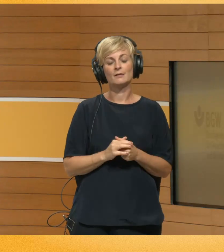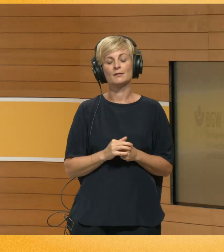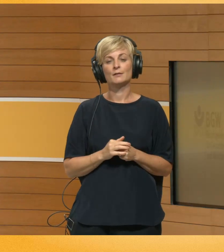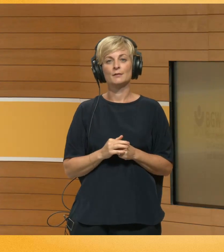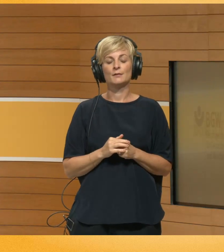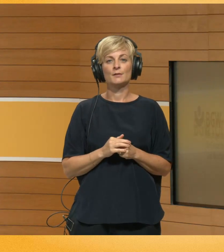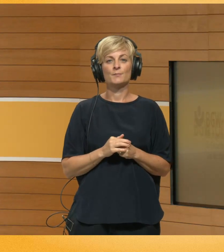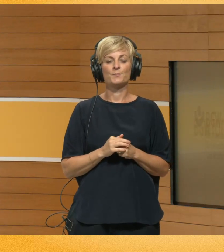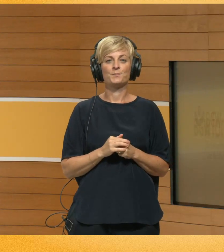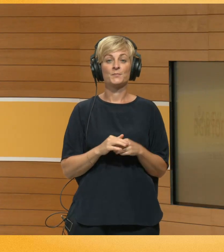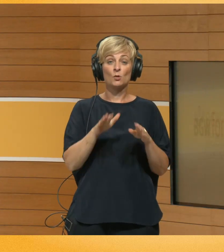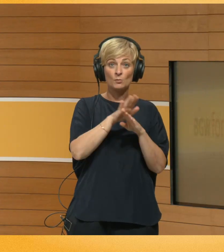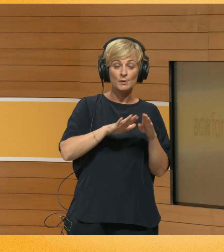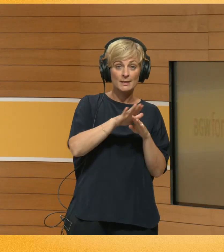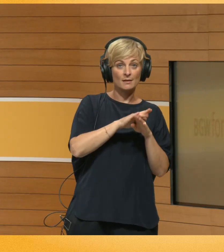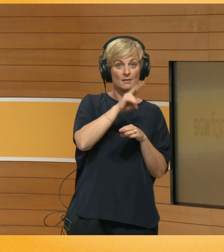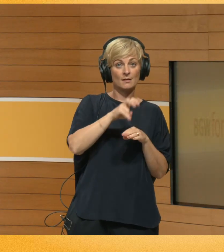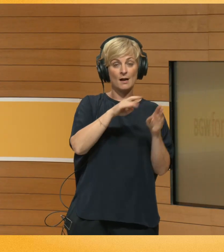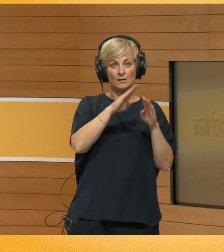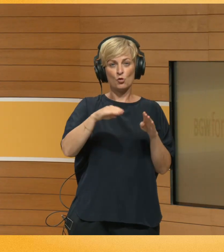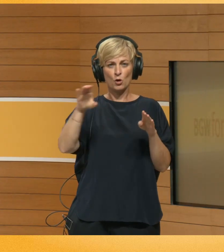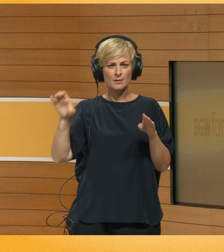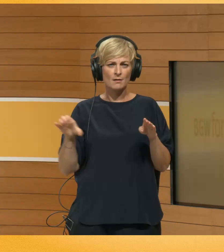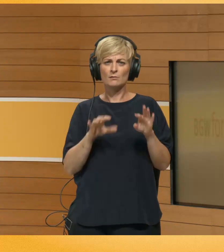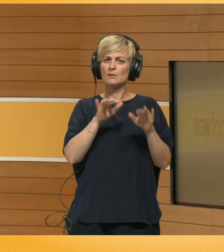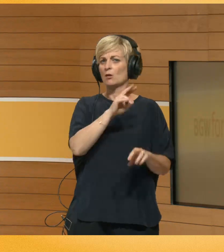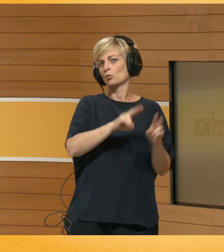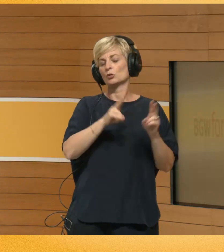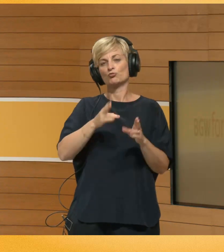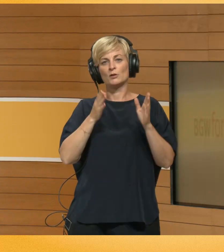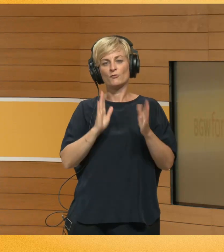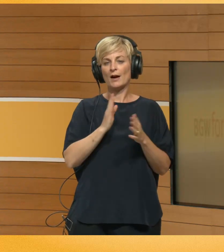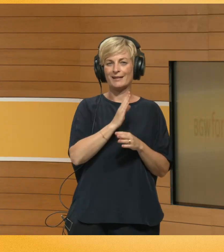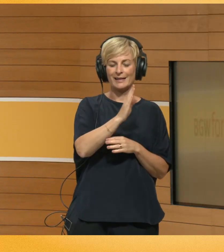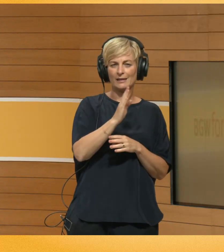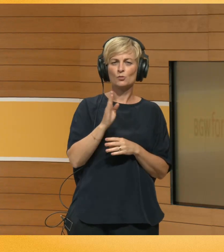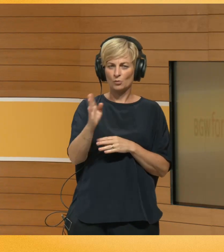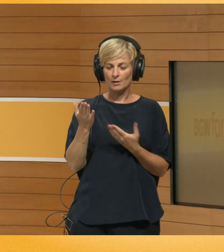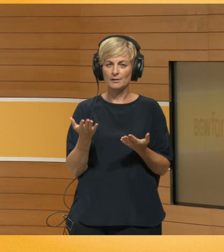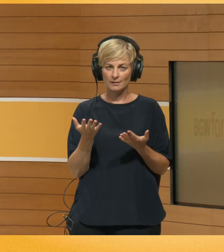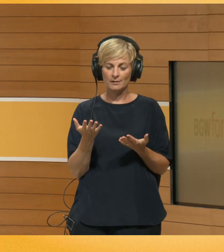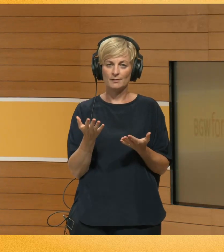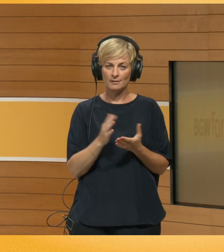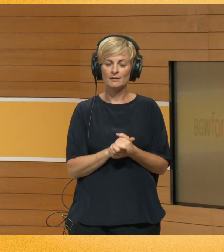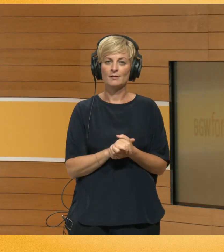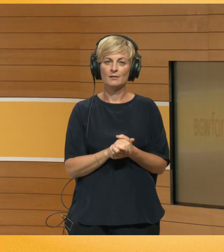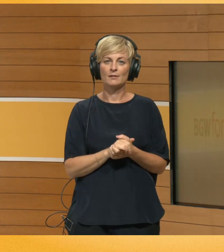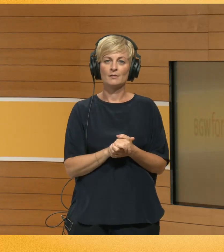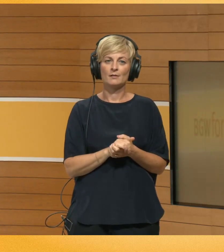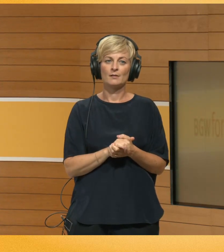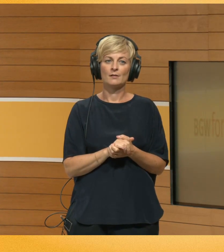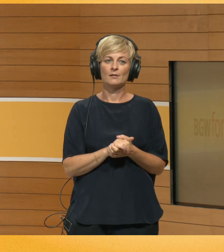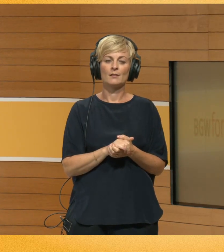it's not as big as the secondary level hospital. And then you have the secondary level, which is then at the regional